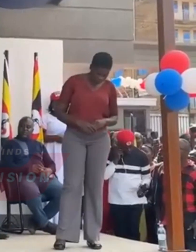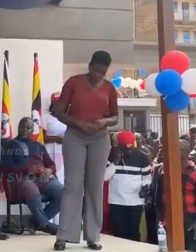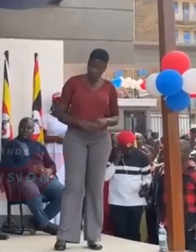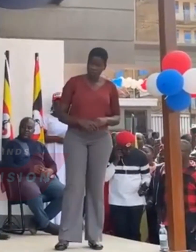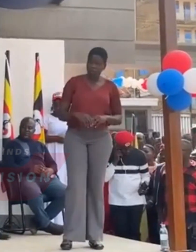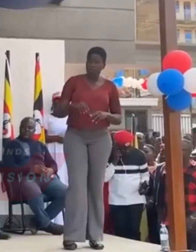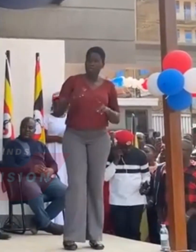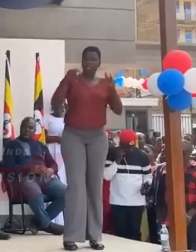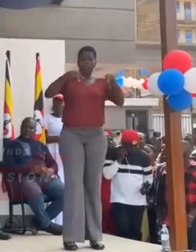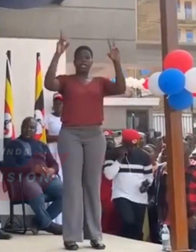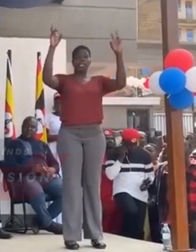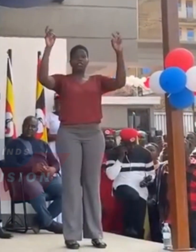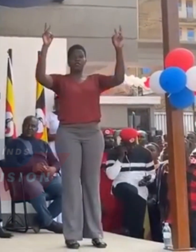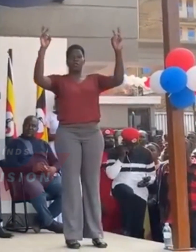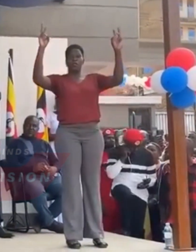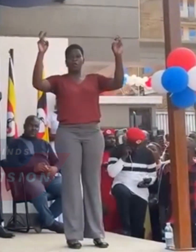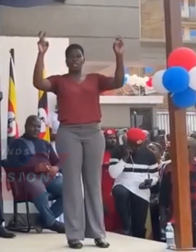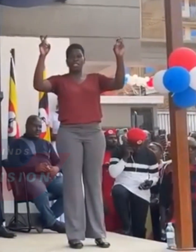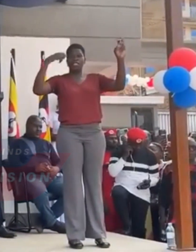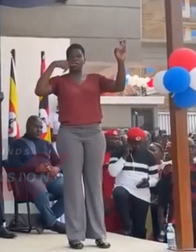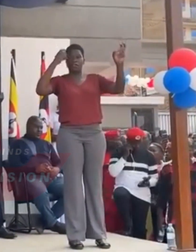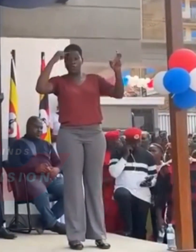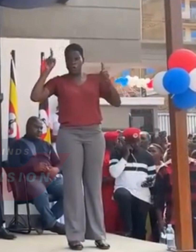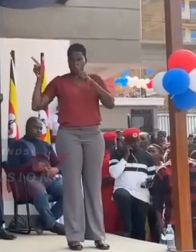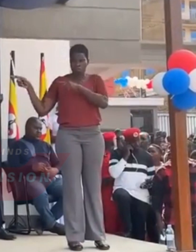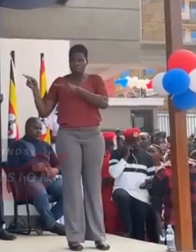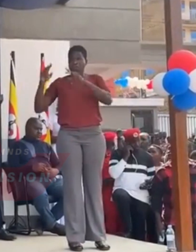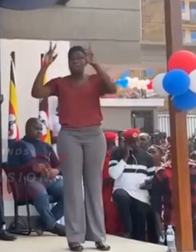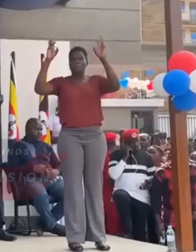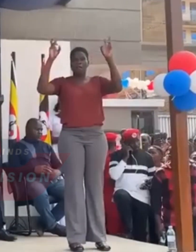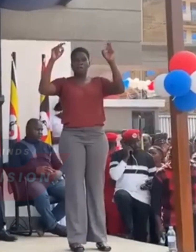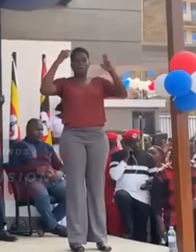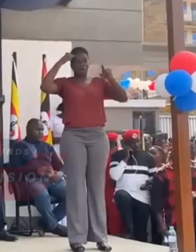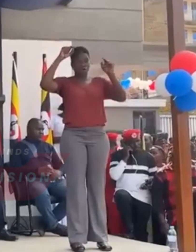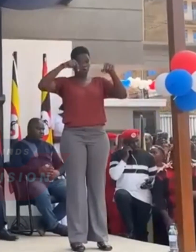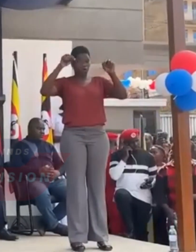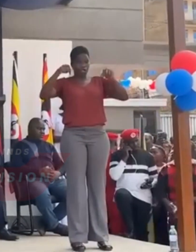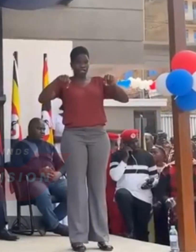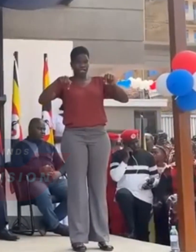The quote of the day today, for me, the quote of the day.